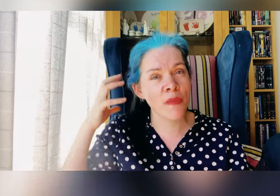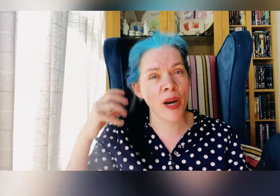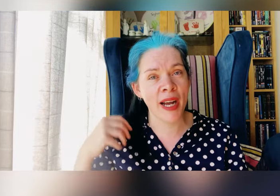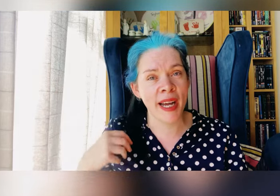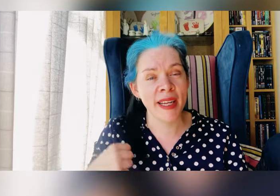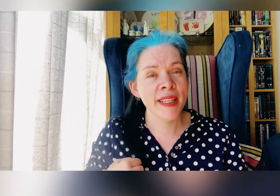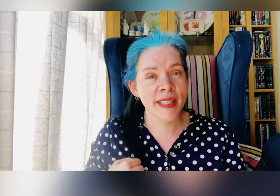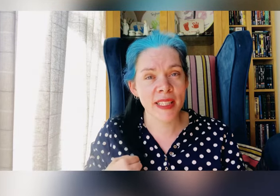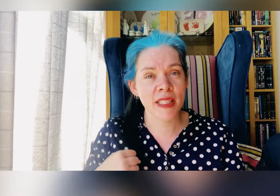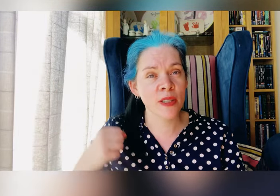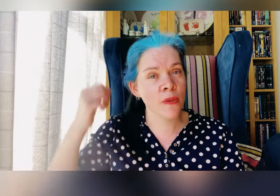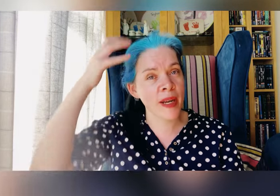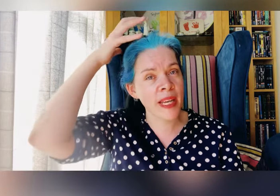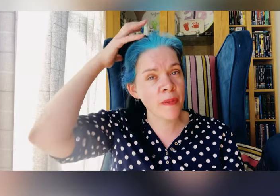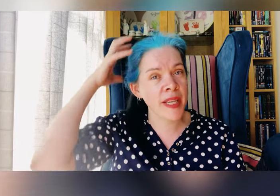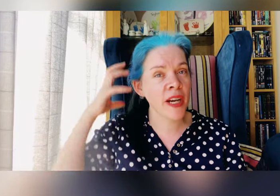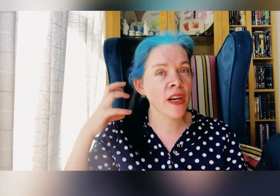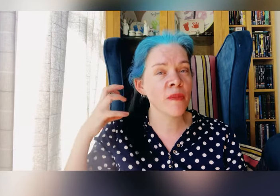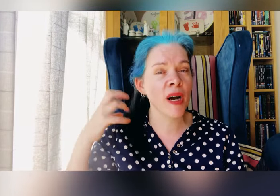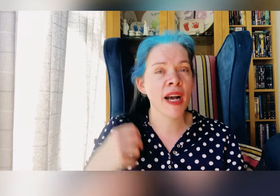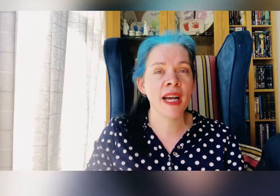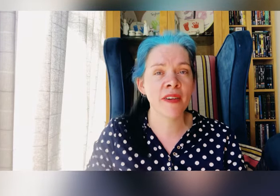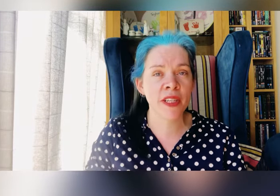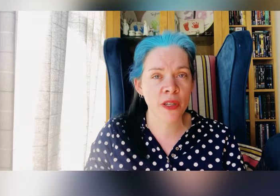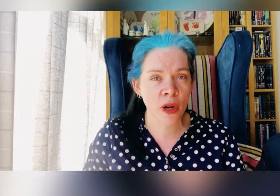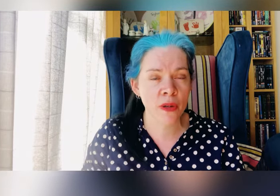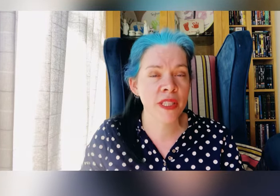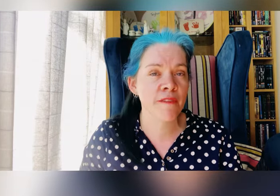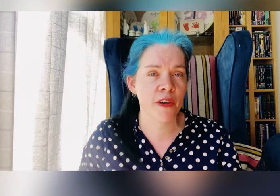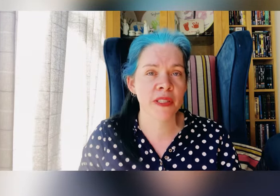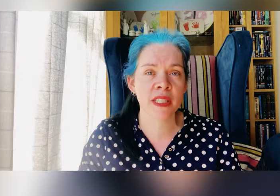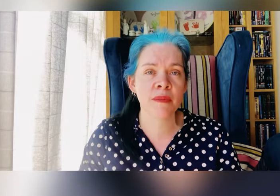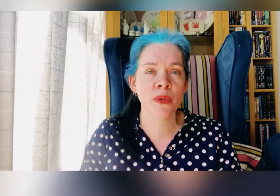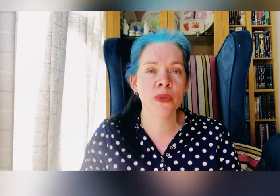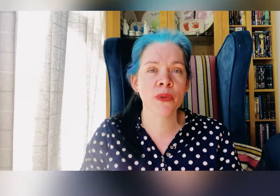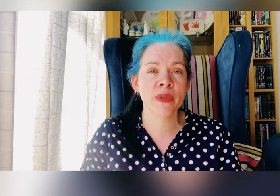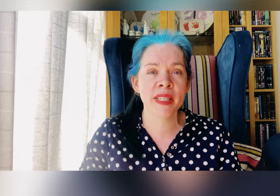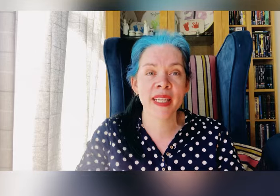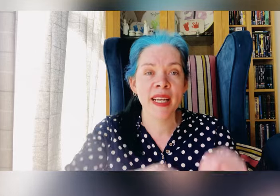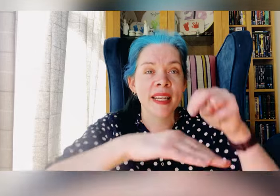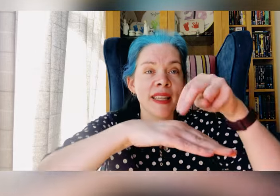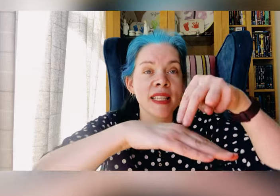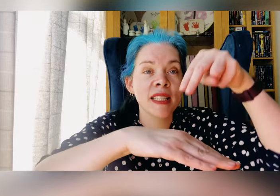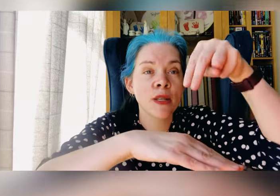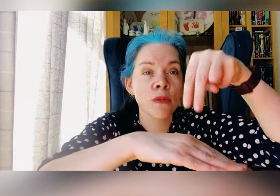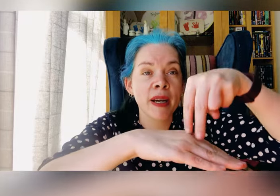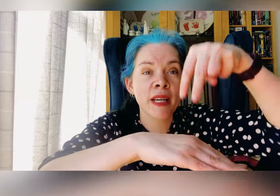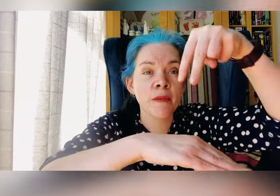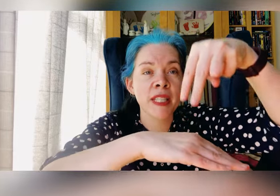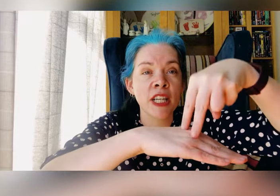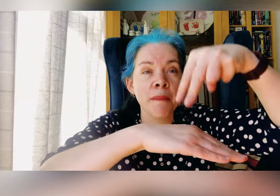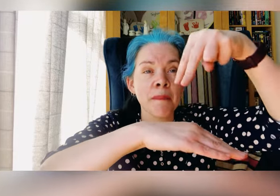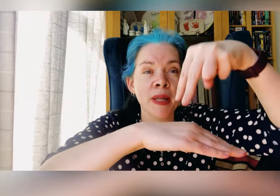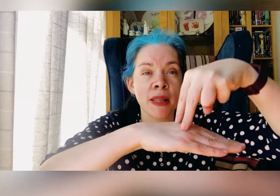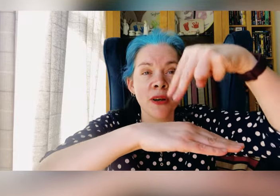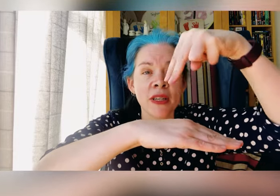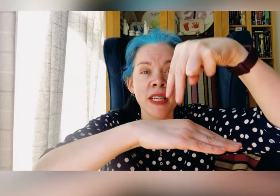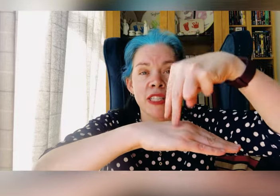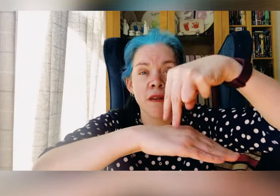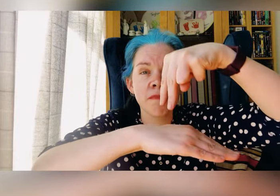hair. This is the way we comb our hair on a cold and frosty morning. This is the way we jump along, jump